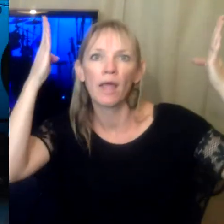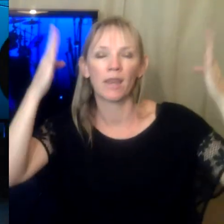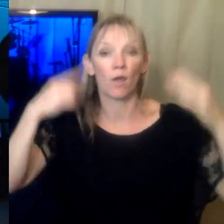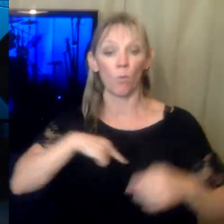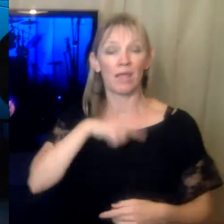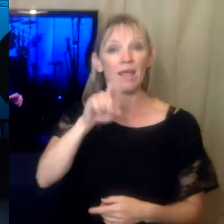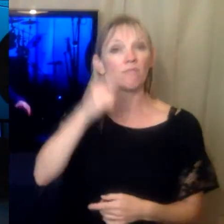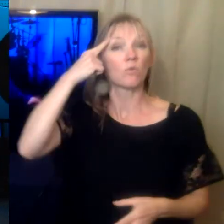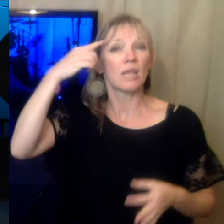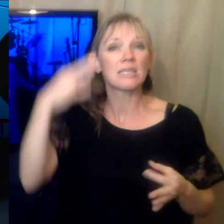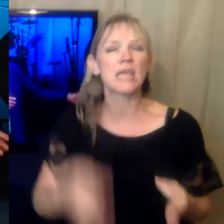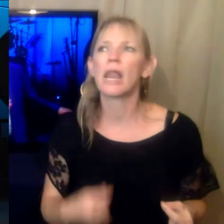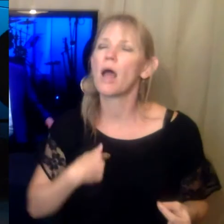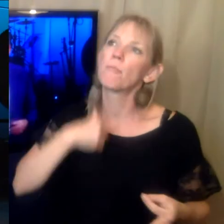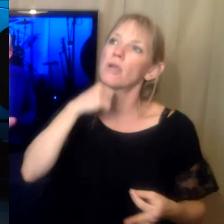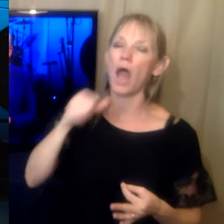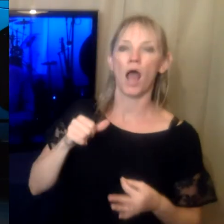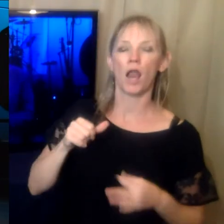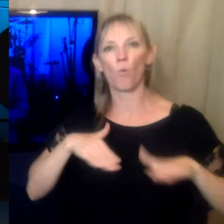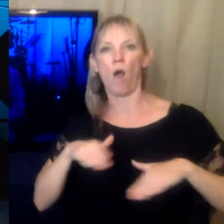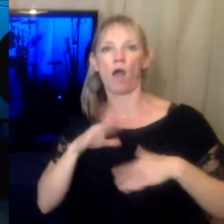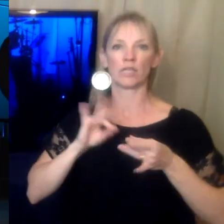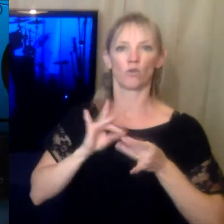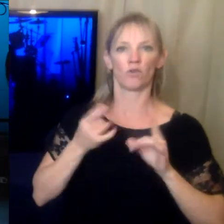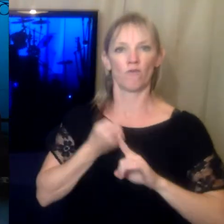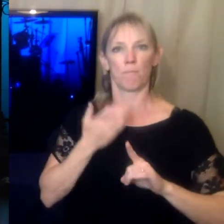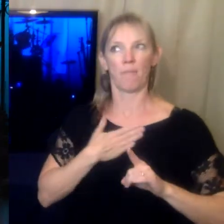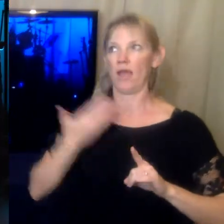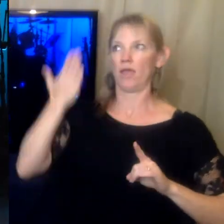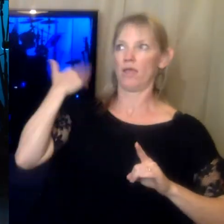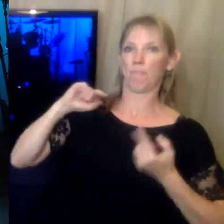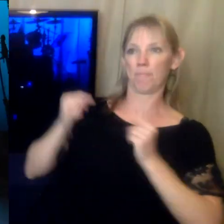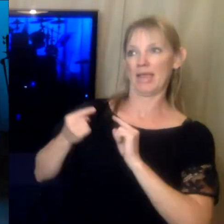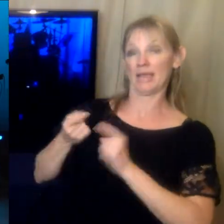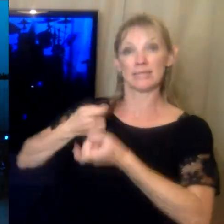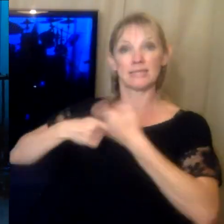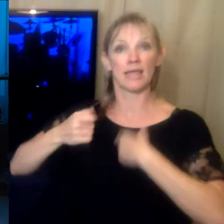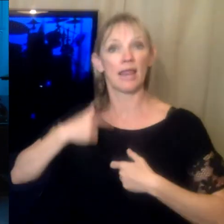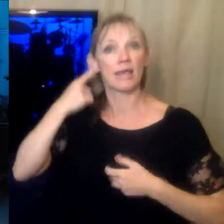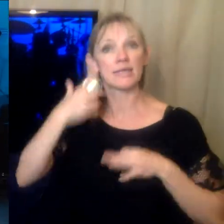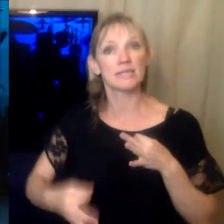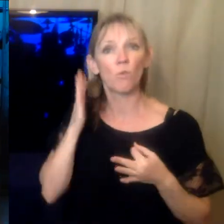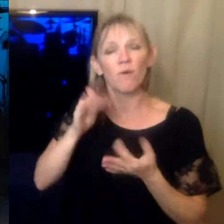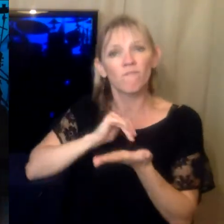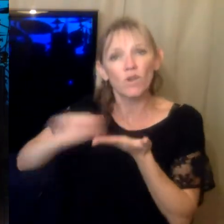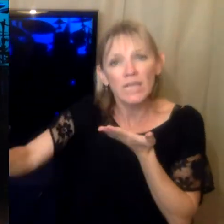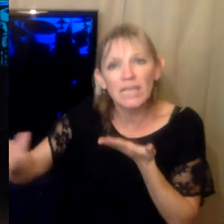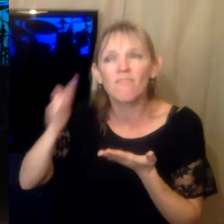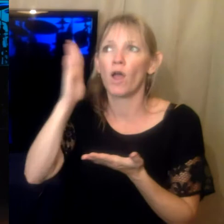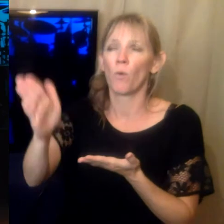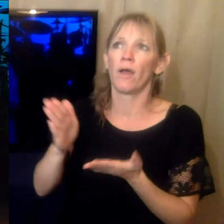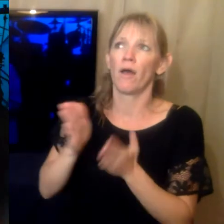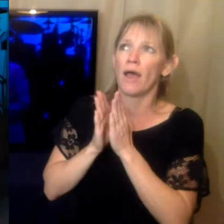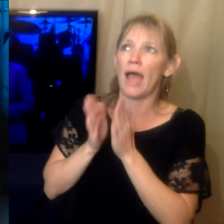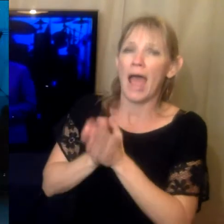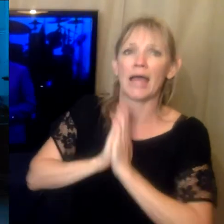walking story of past pain anymore. I'm going to decide to forgive. I'm going to pray for support and forgiving.